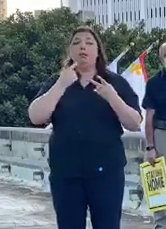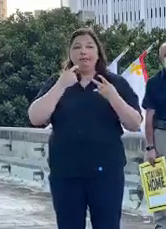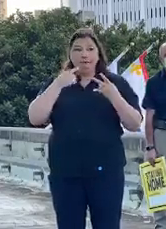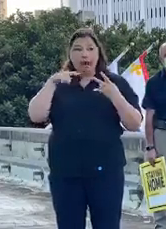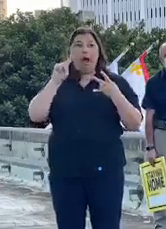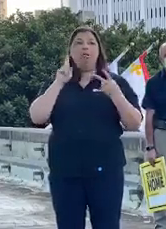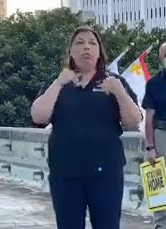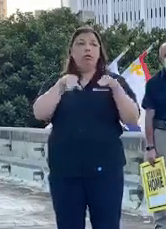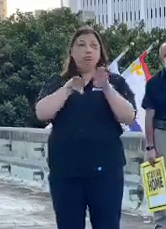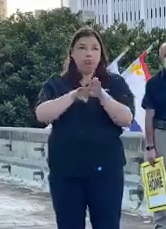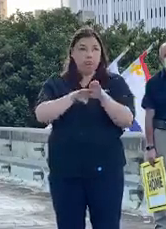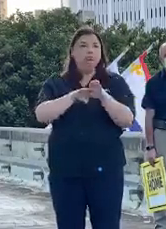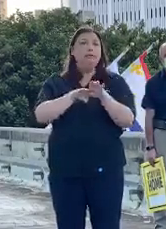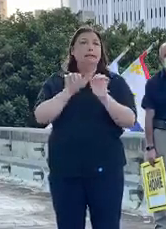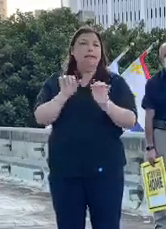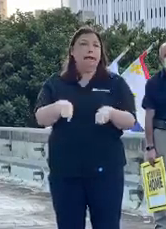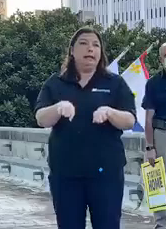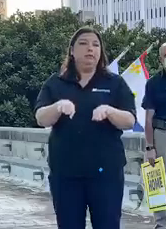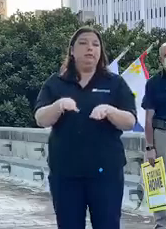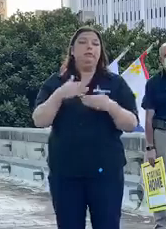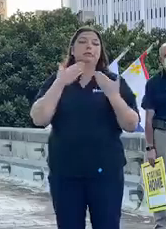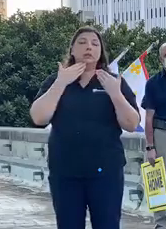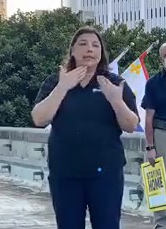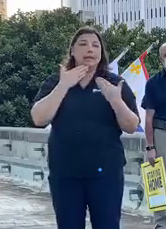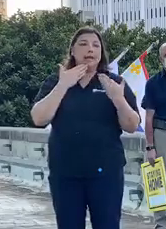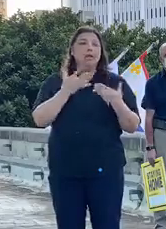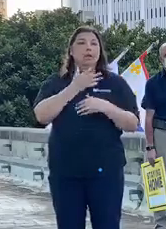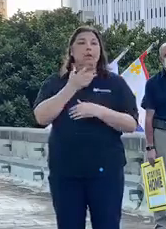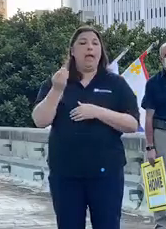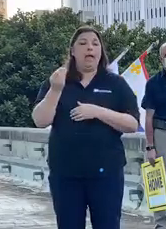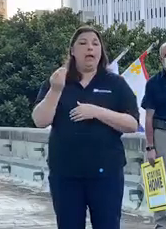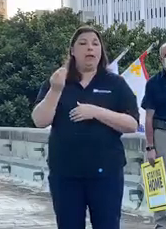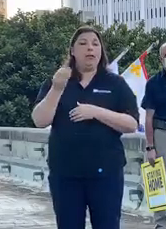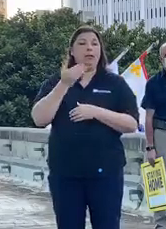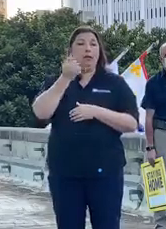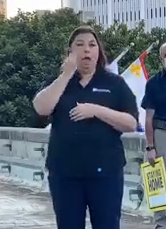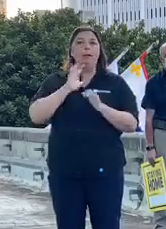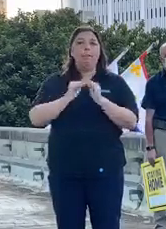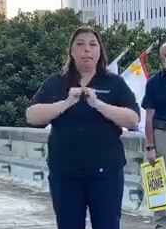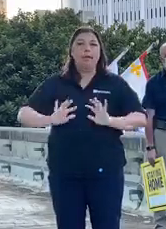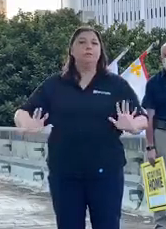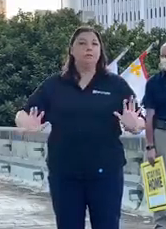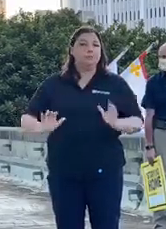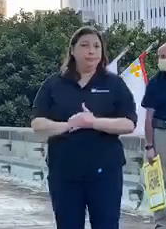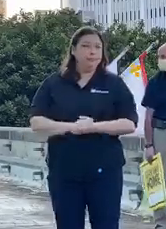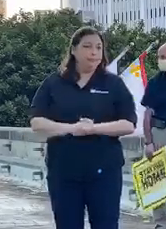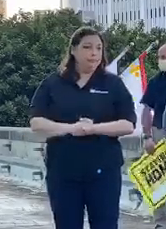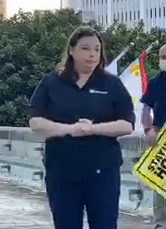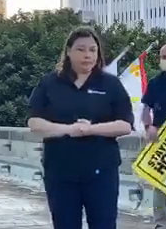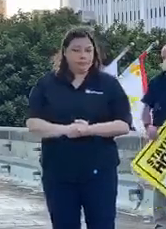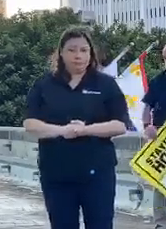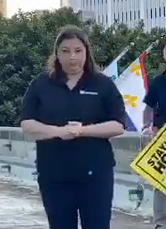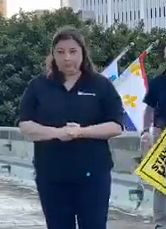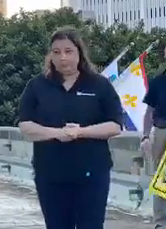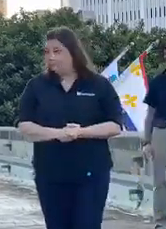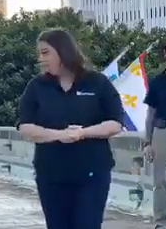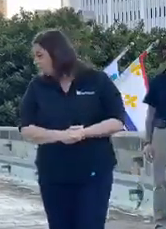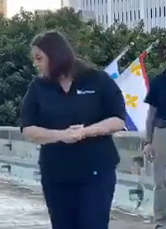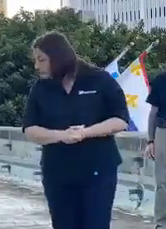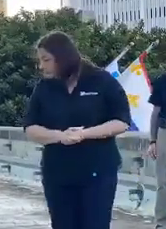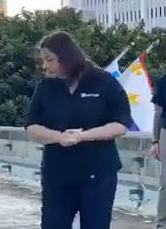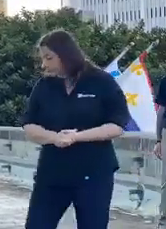be ready to rest. So thank you, and God bless you. Thank you all.